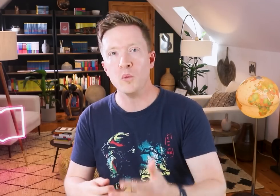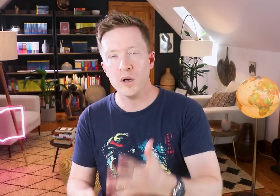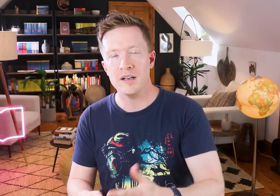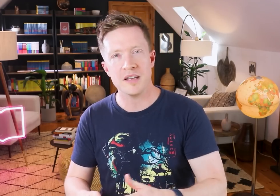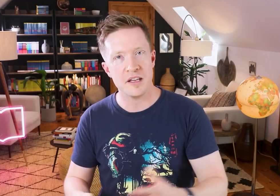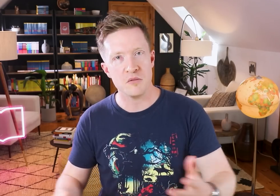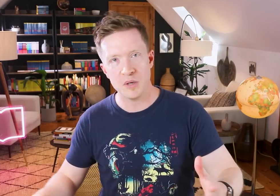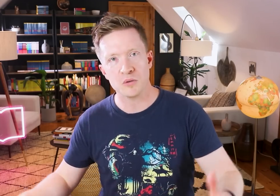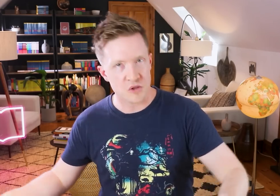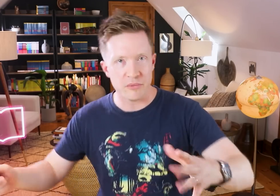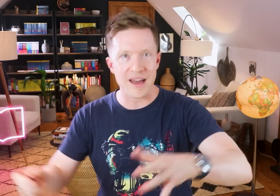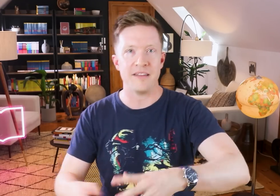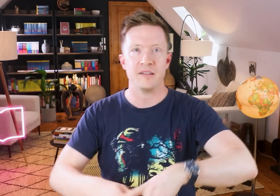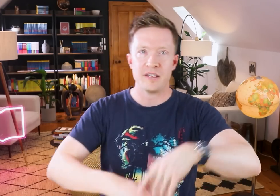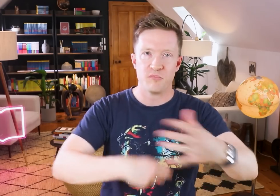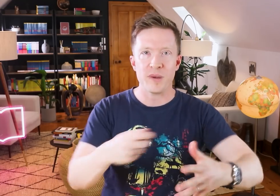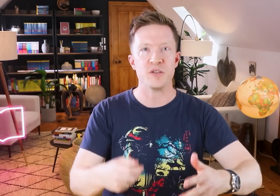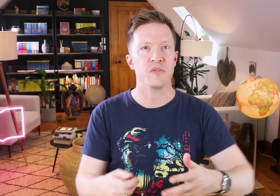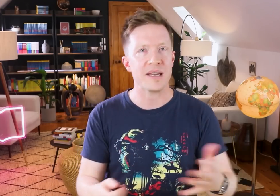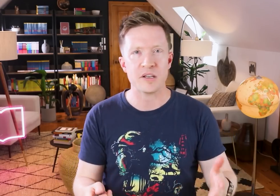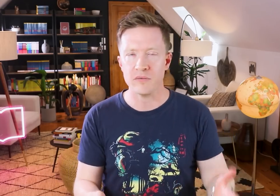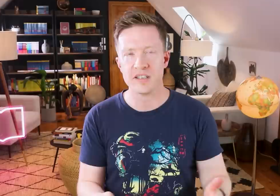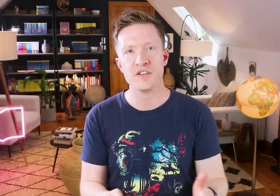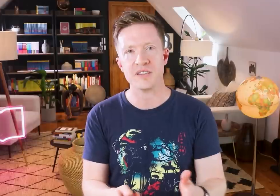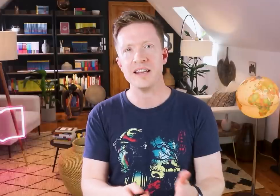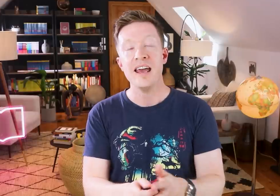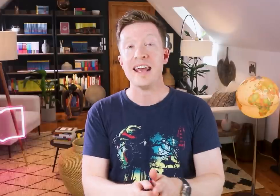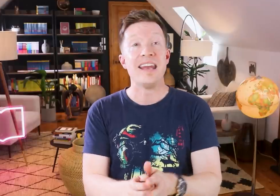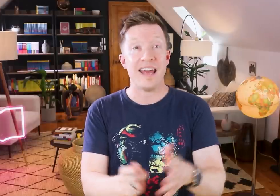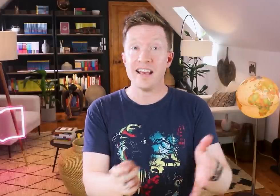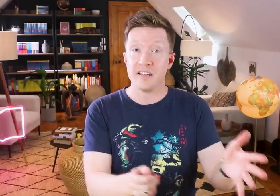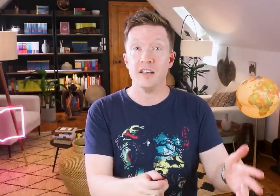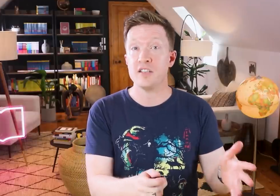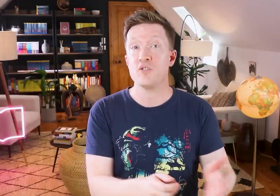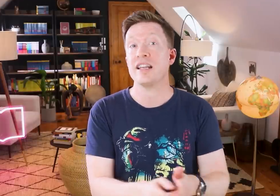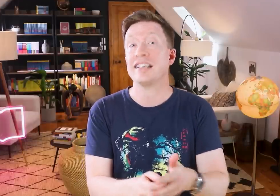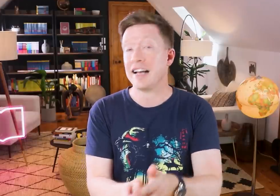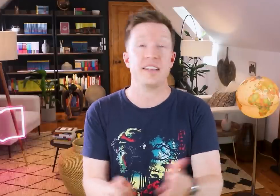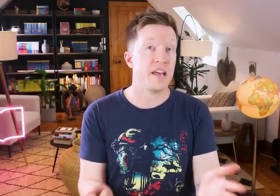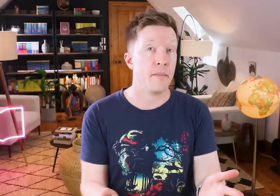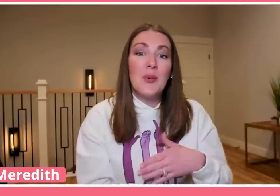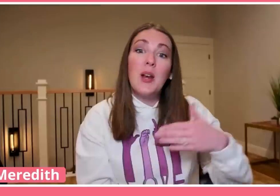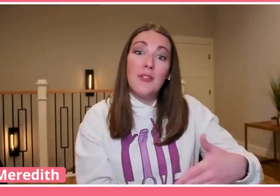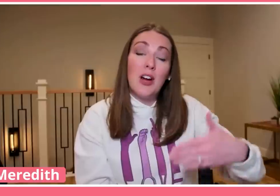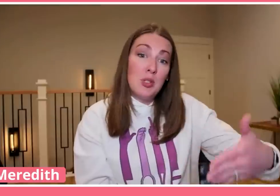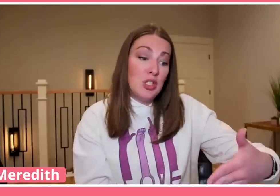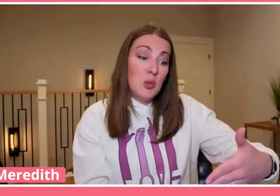words. And then you build on top of that. This prepares you for basic conversations. And in ASL, it's usually exactly the same. Whenever I'm doing